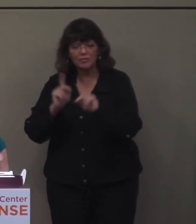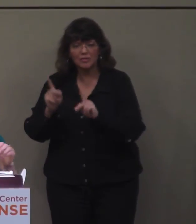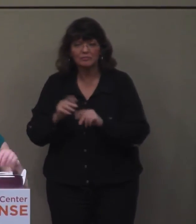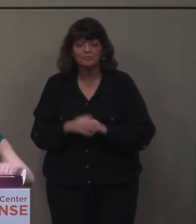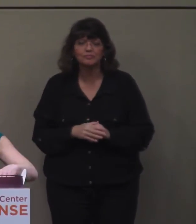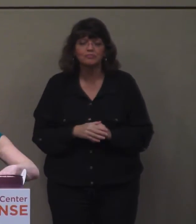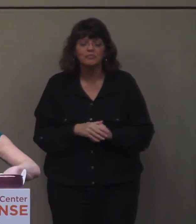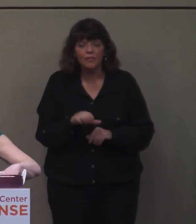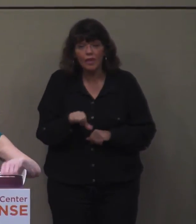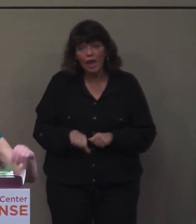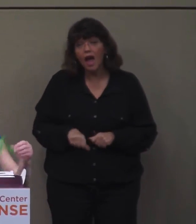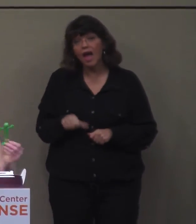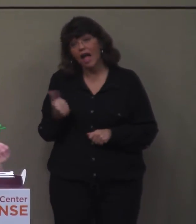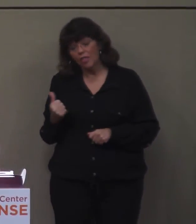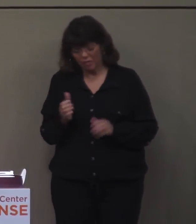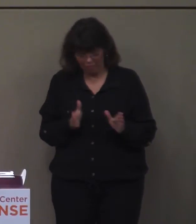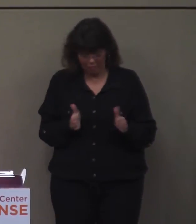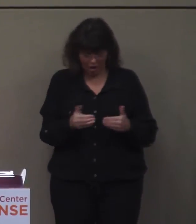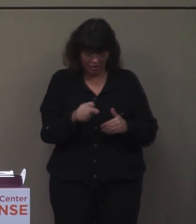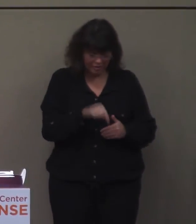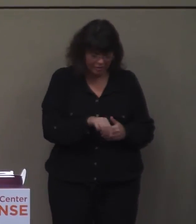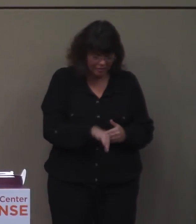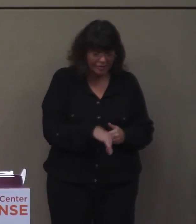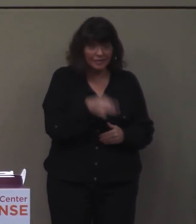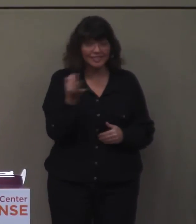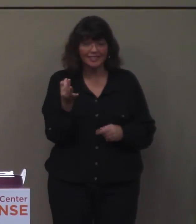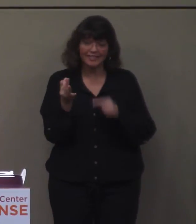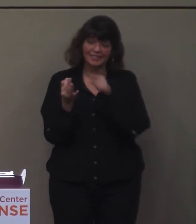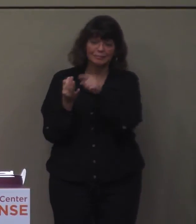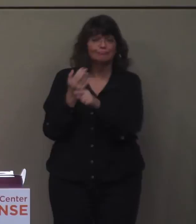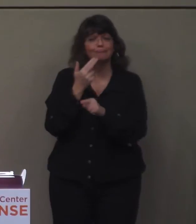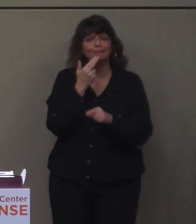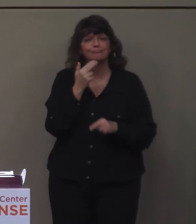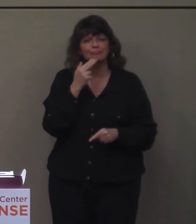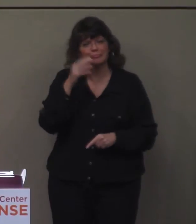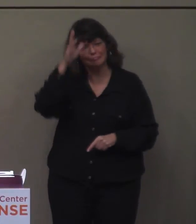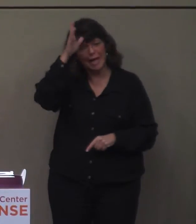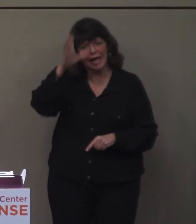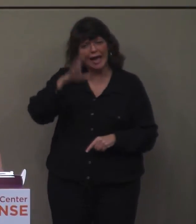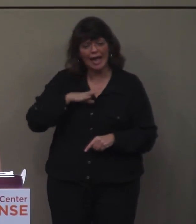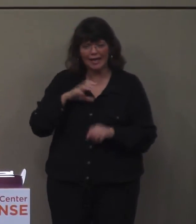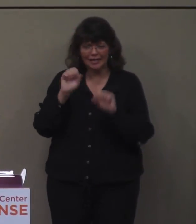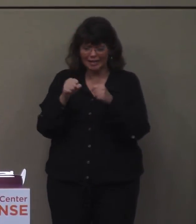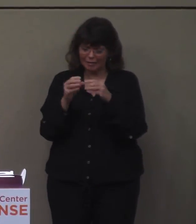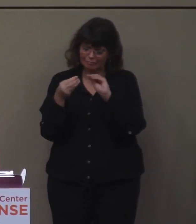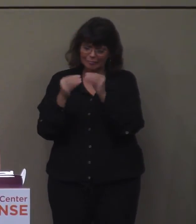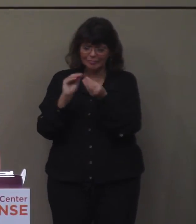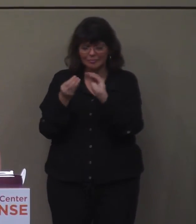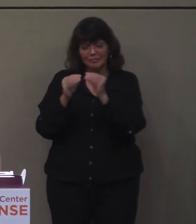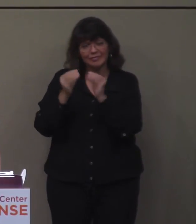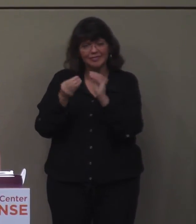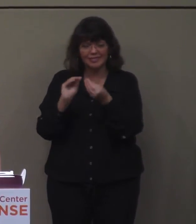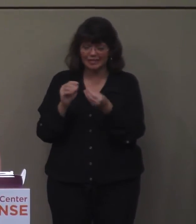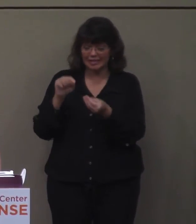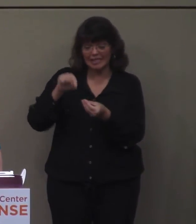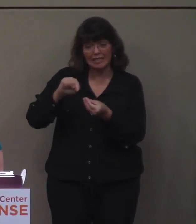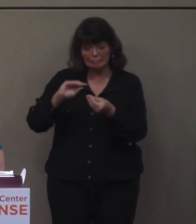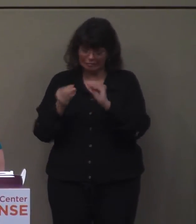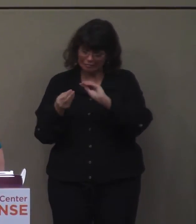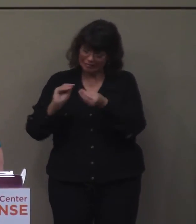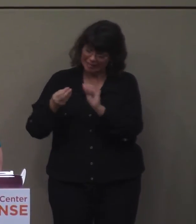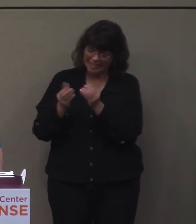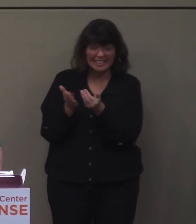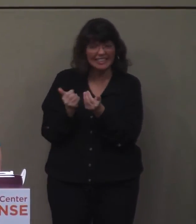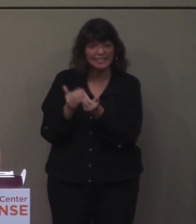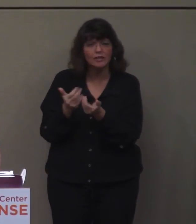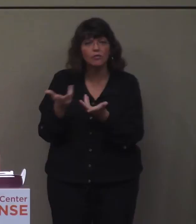The next item that I want to bring out is a little bendy guy. And this little guy, he represents flexibility. Because I think right